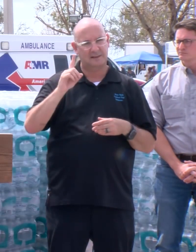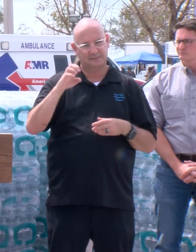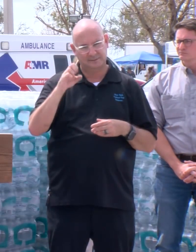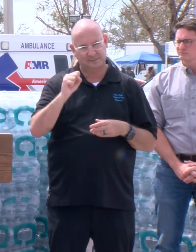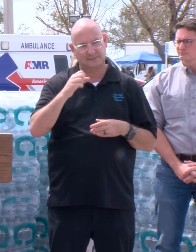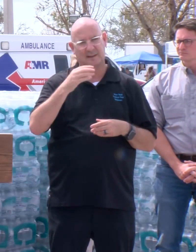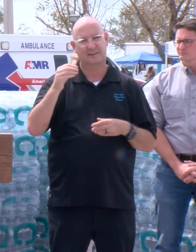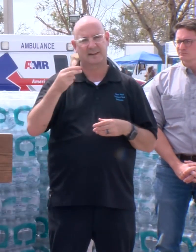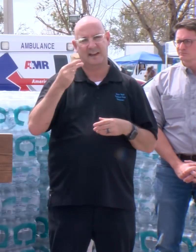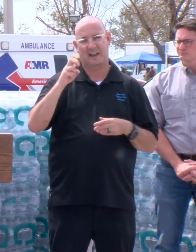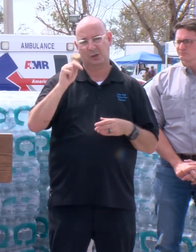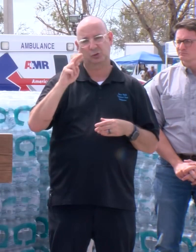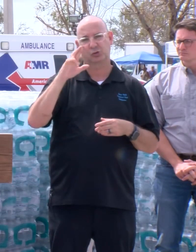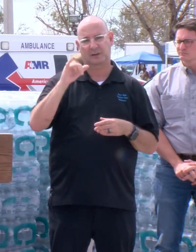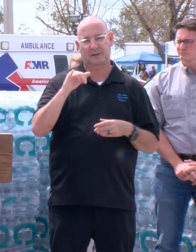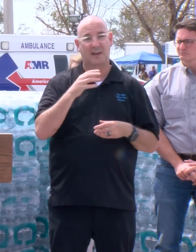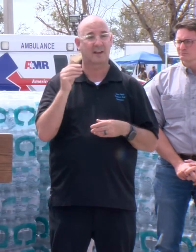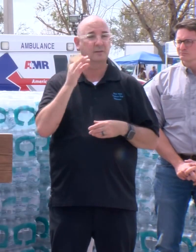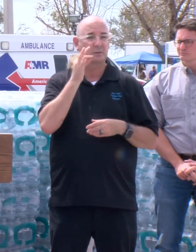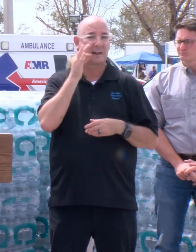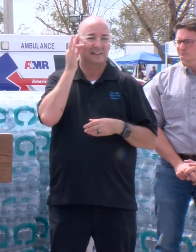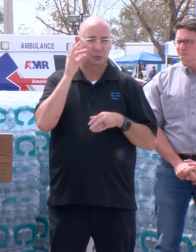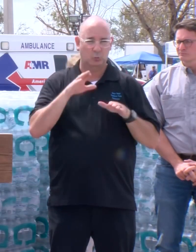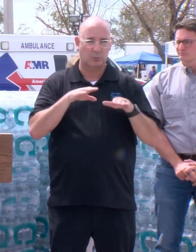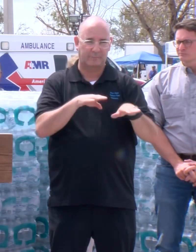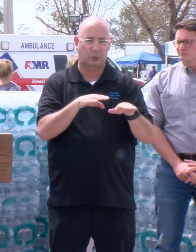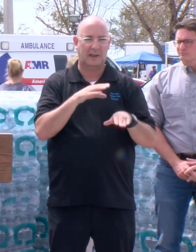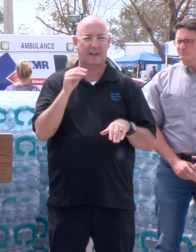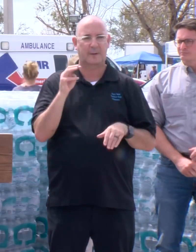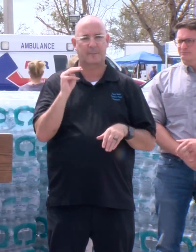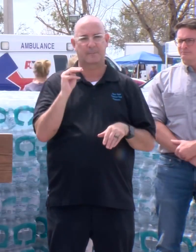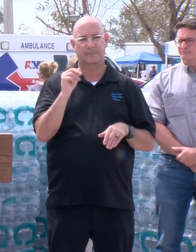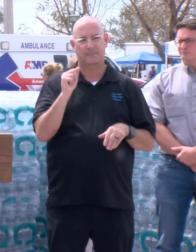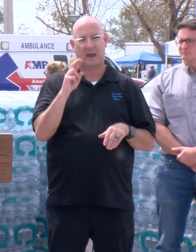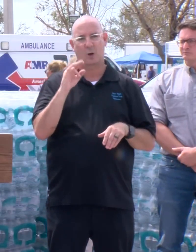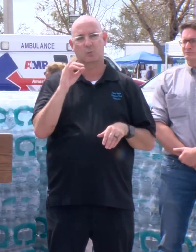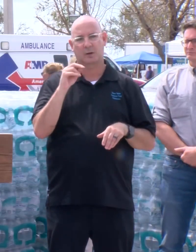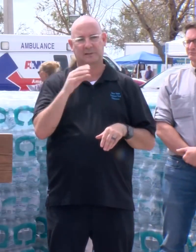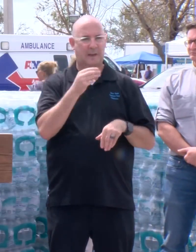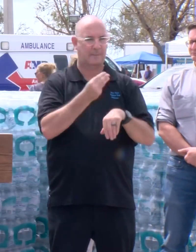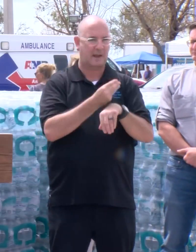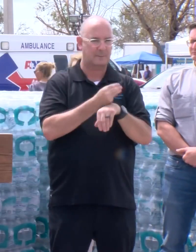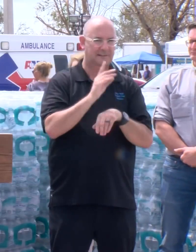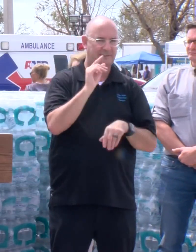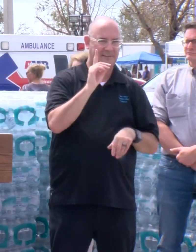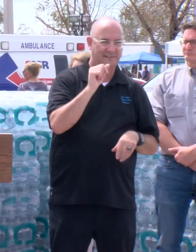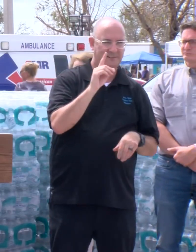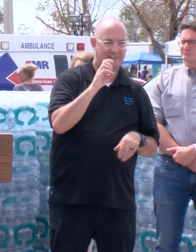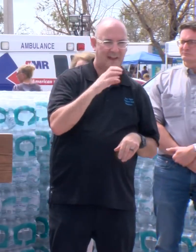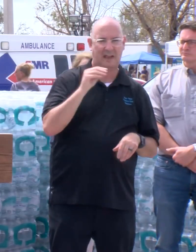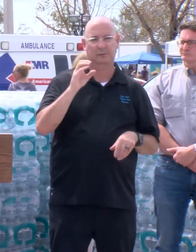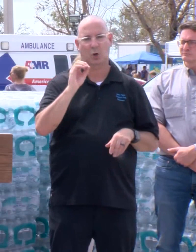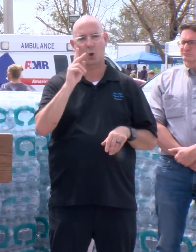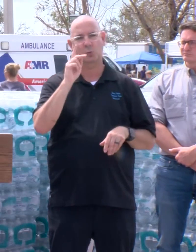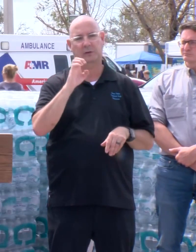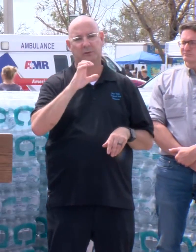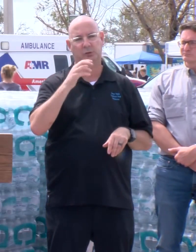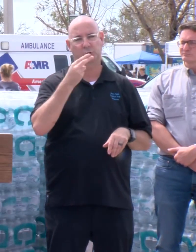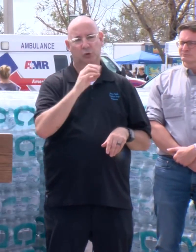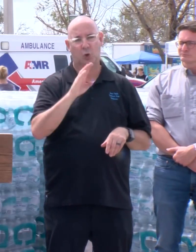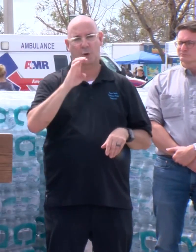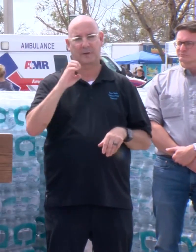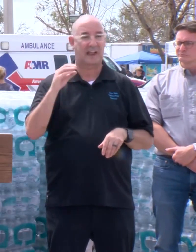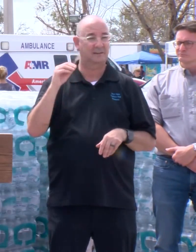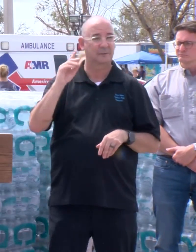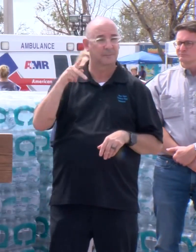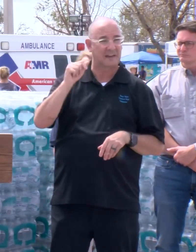River, Marion, Miami-Dade, Monroe, Okeechobee, Pasco, and Sumter counties. And I'm sure the secretary will probably follow up a little bit